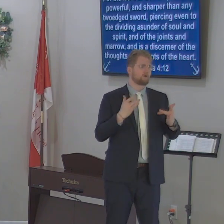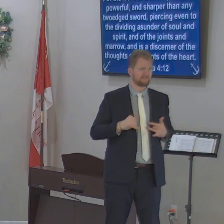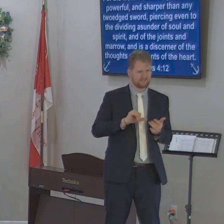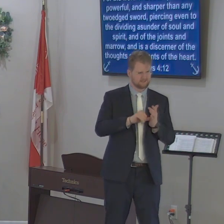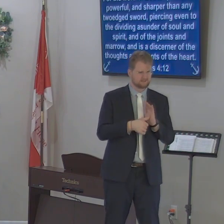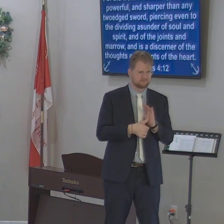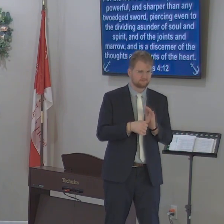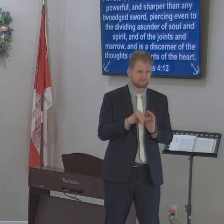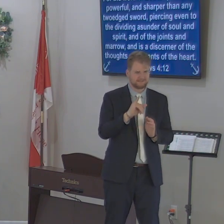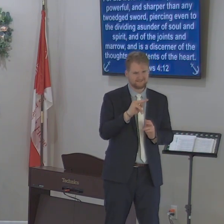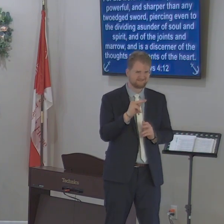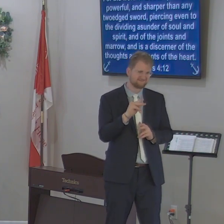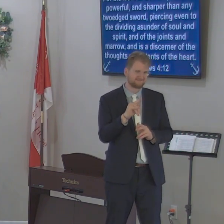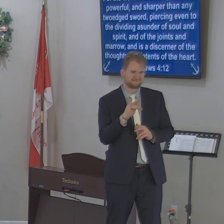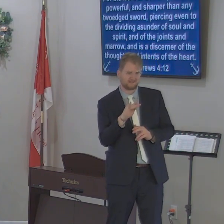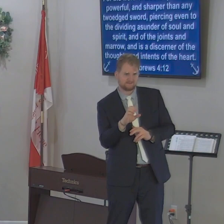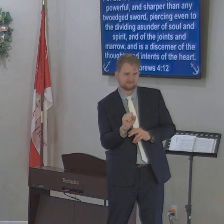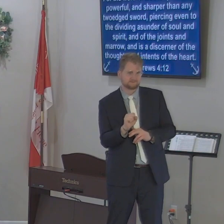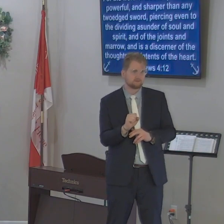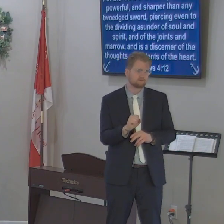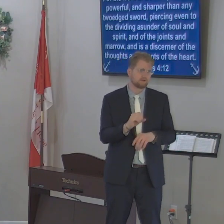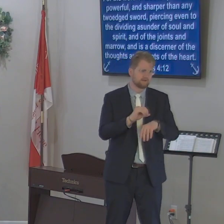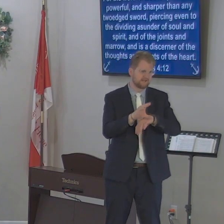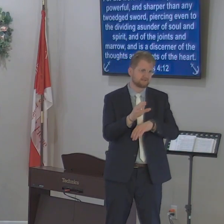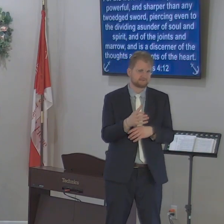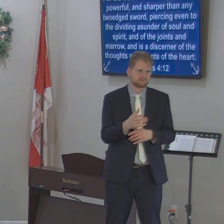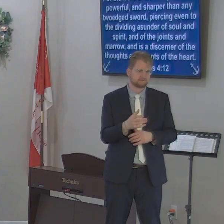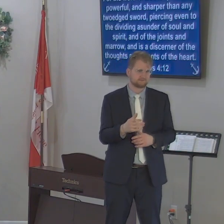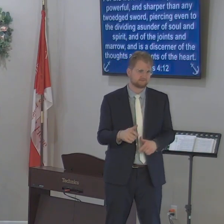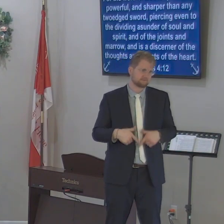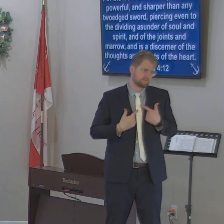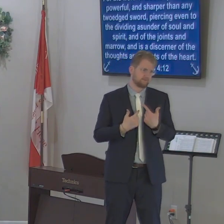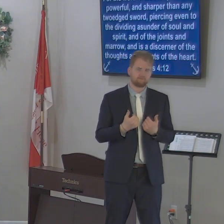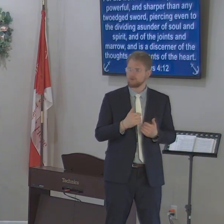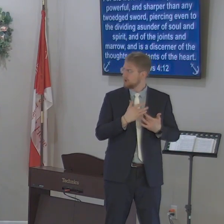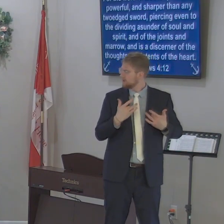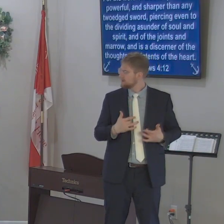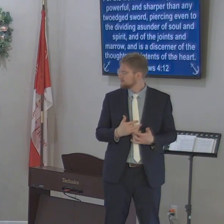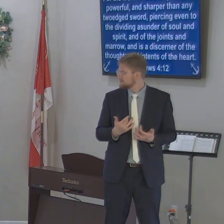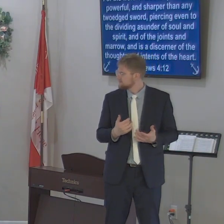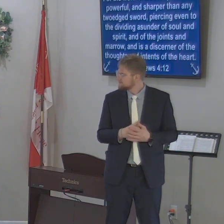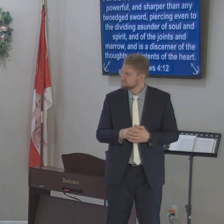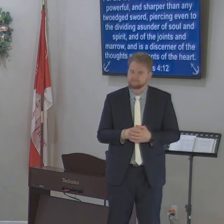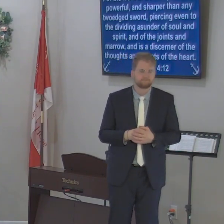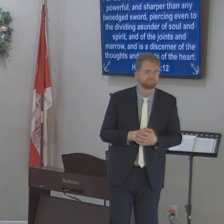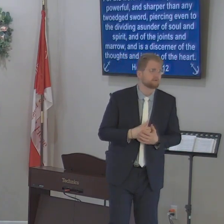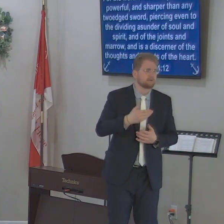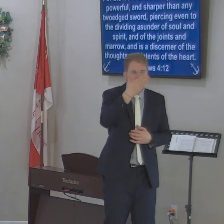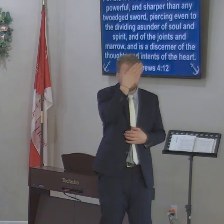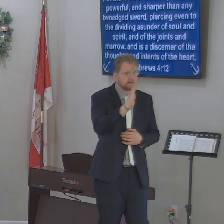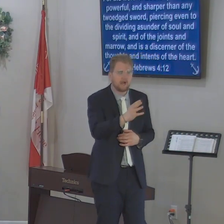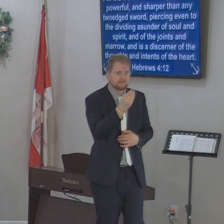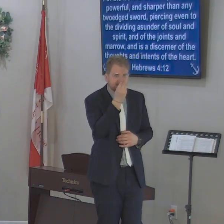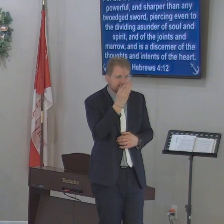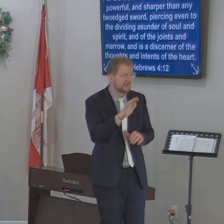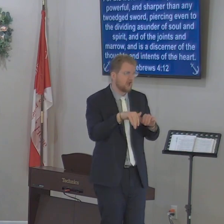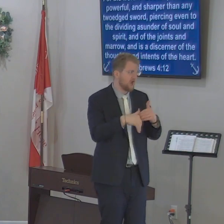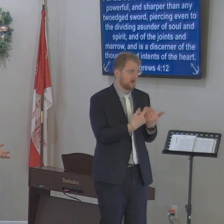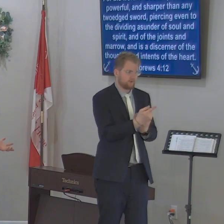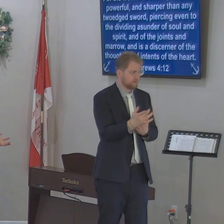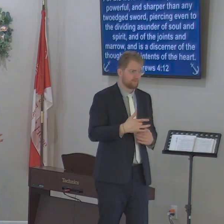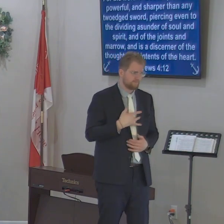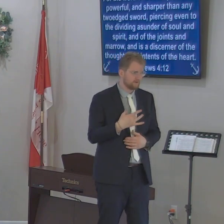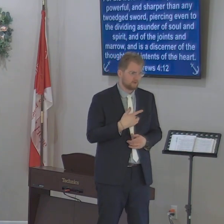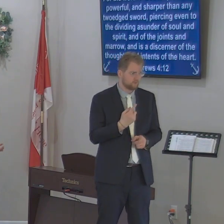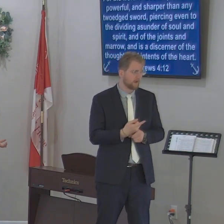Don't take this the wrong way. God doesn't care how you feel. He does. He loves you, but God doesn't care how you feel. You can't say, well, God, I